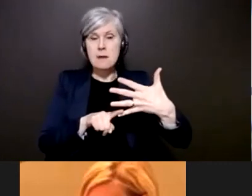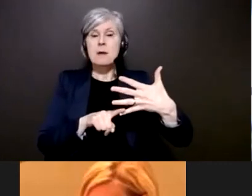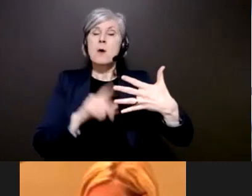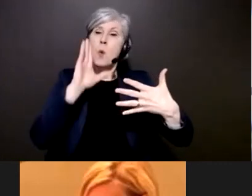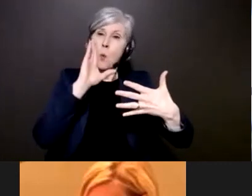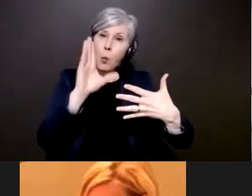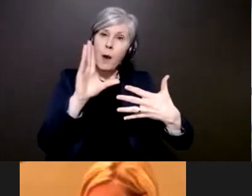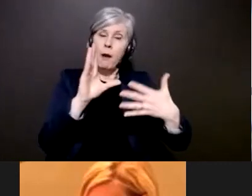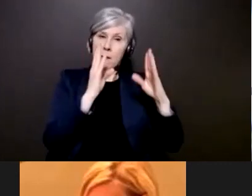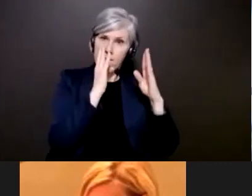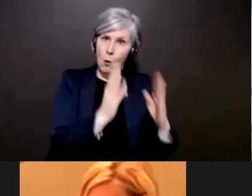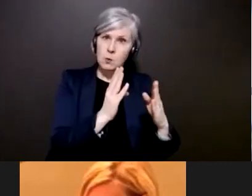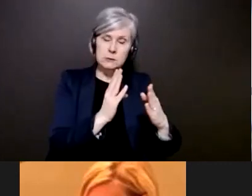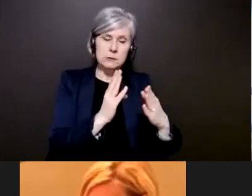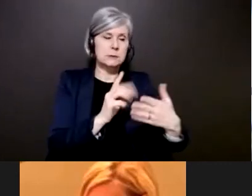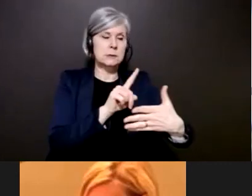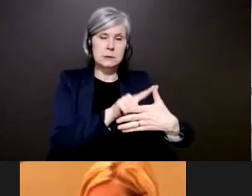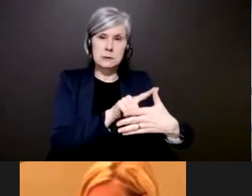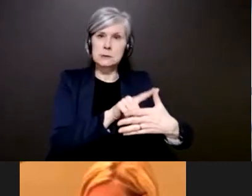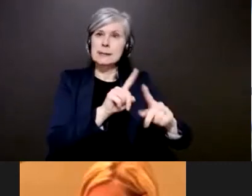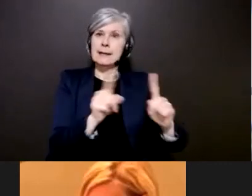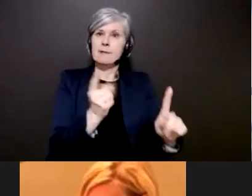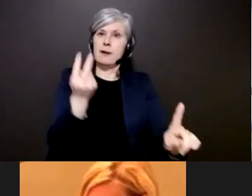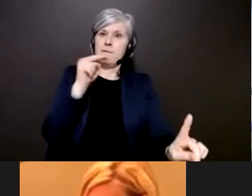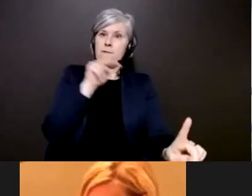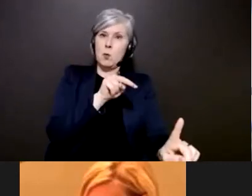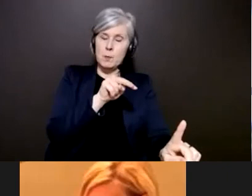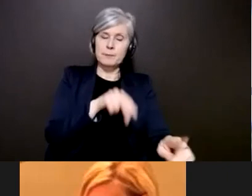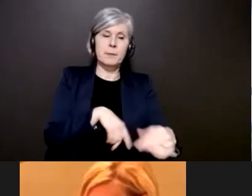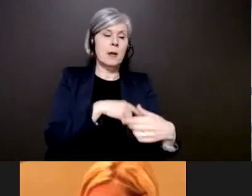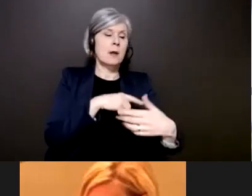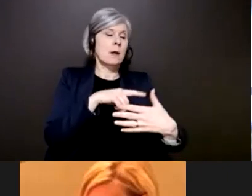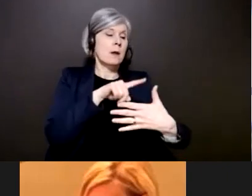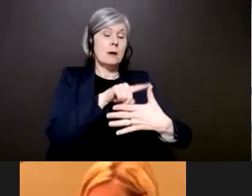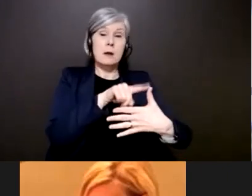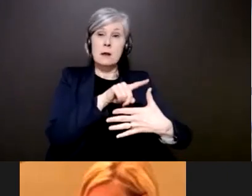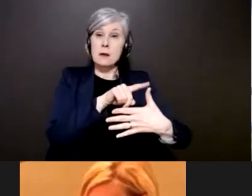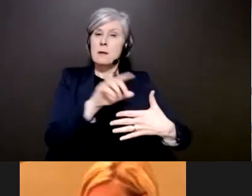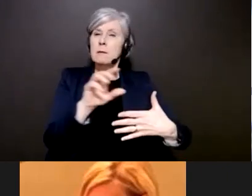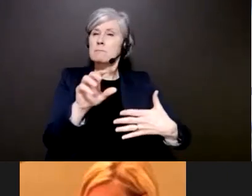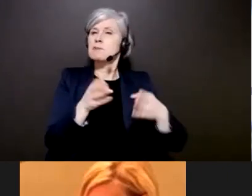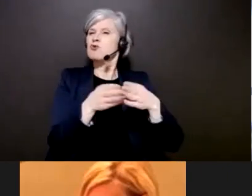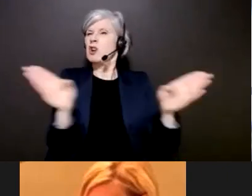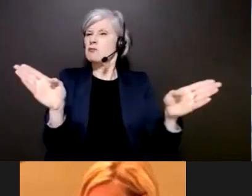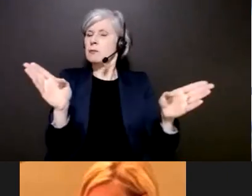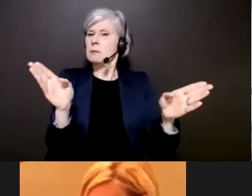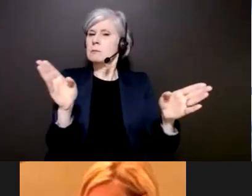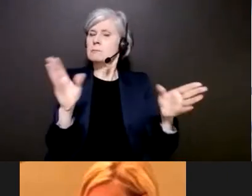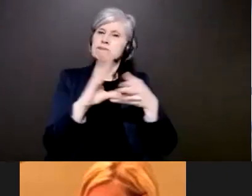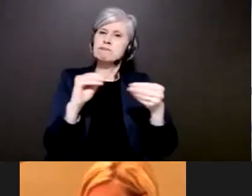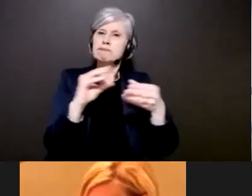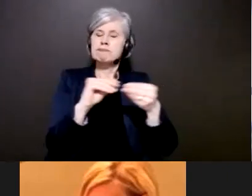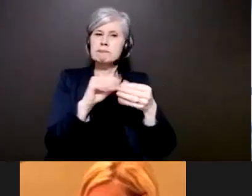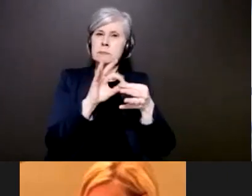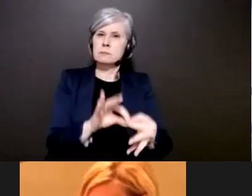lenses in relation to the roadmap. So the first one is an overview, very similar to what Margaret gave today. And the next ones are going to be